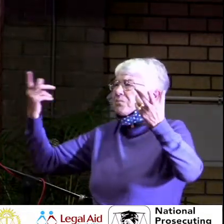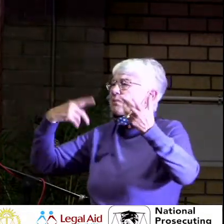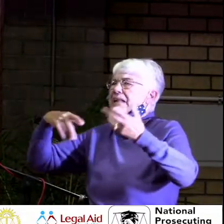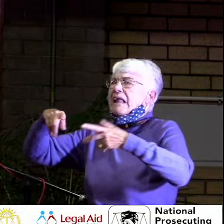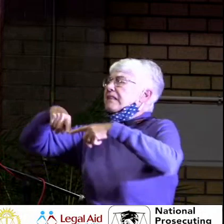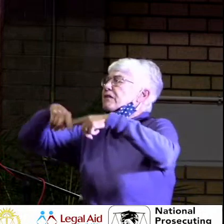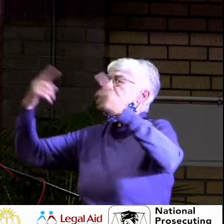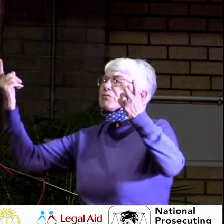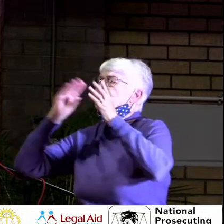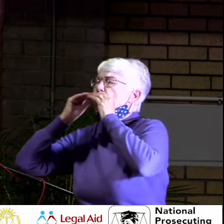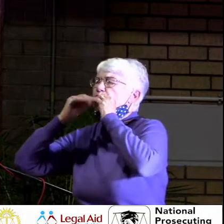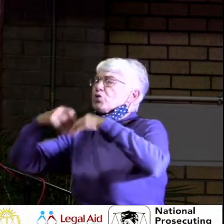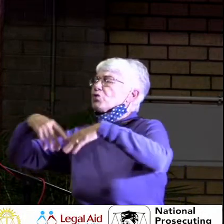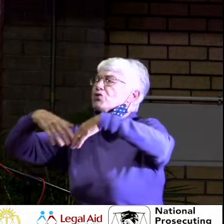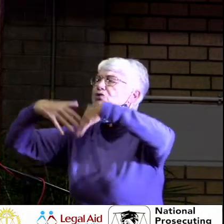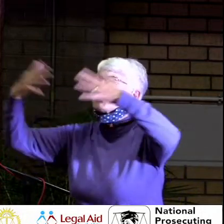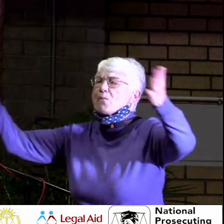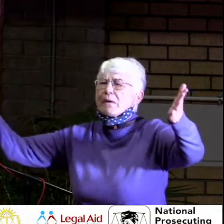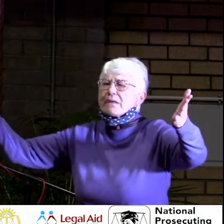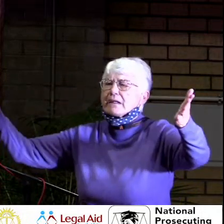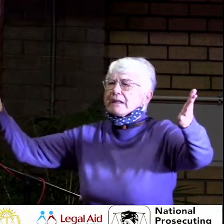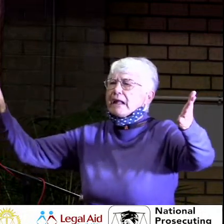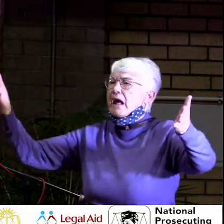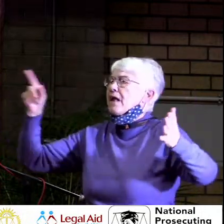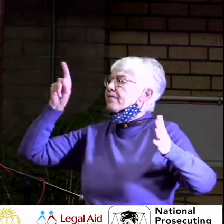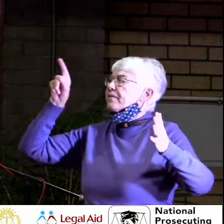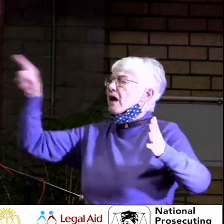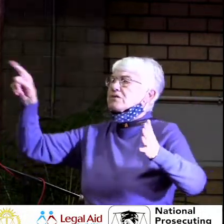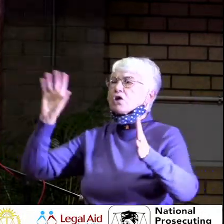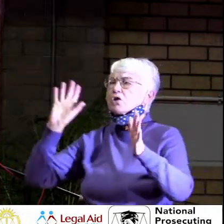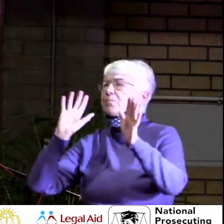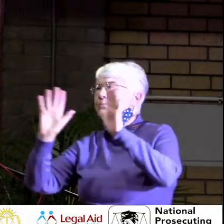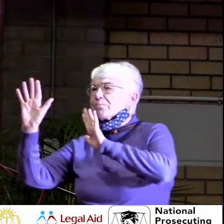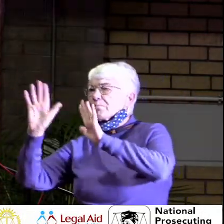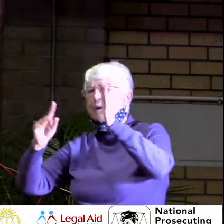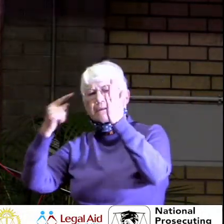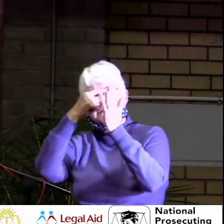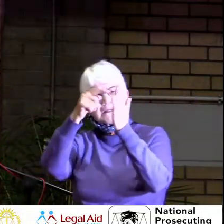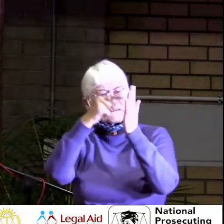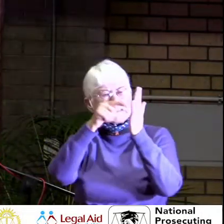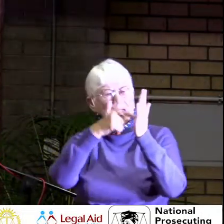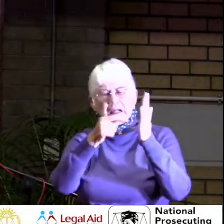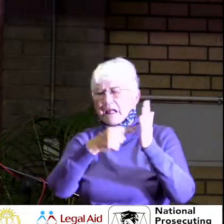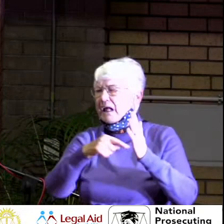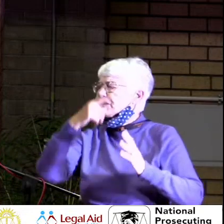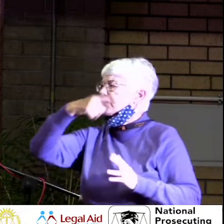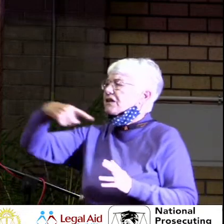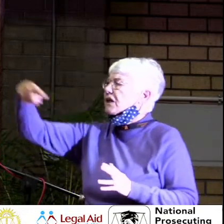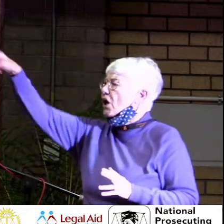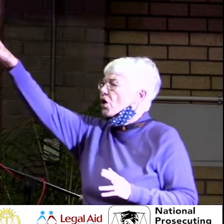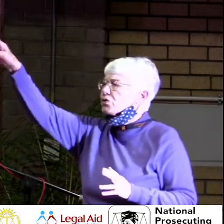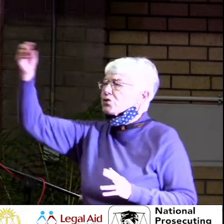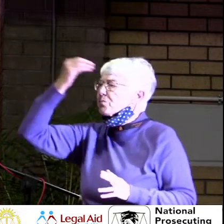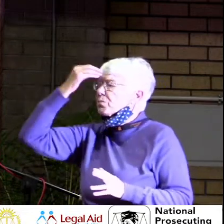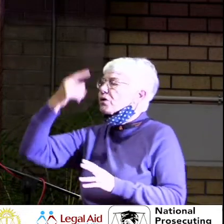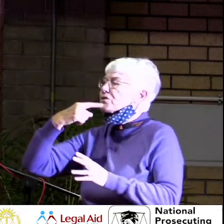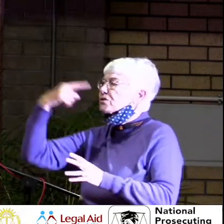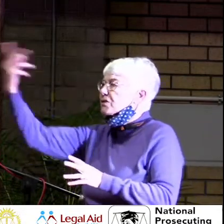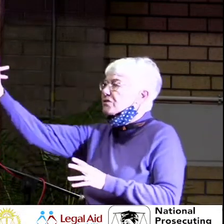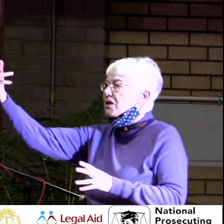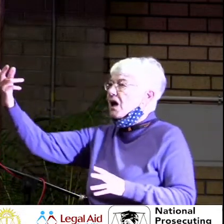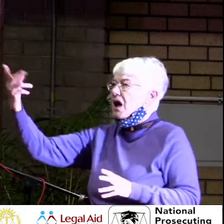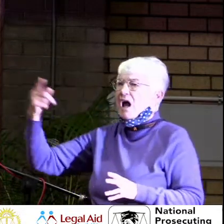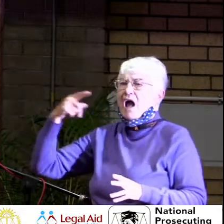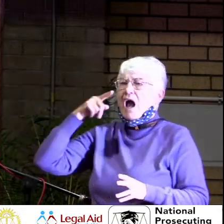met 'n situation. Sy het nie 'n protection order gekry nie, sy het nie 'n saak gaan maak nie, maar vandag staan sy voor die